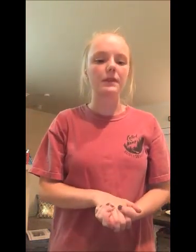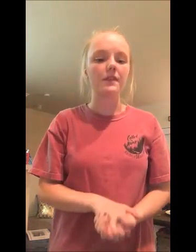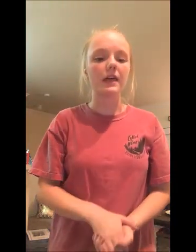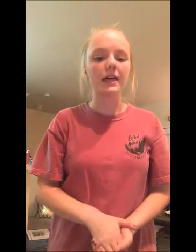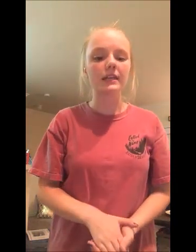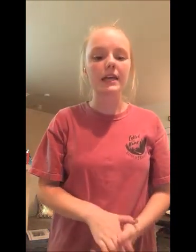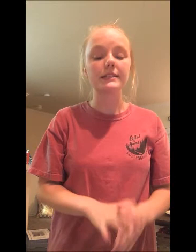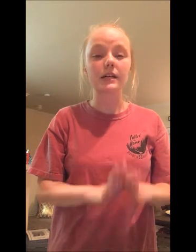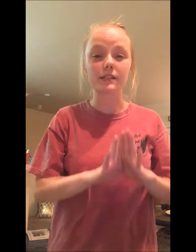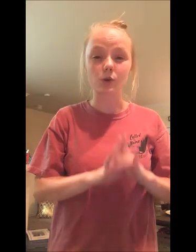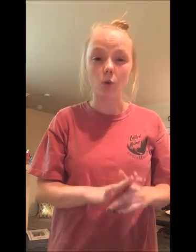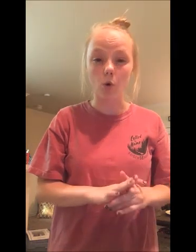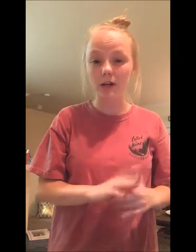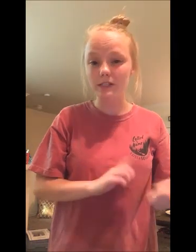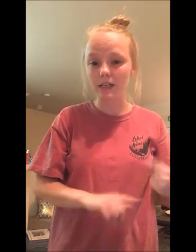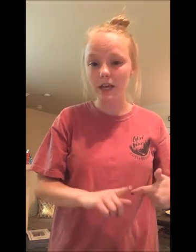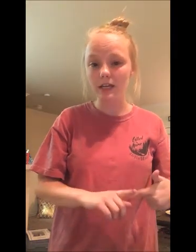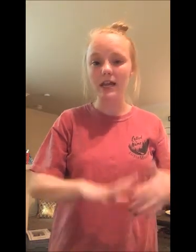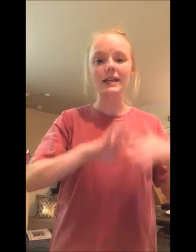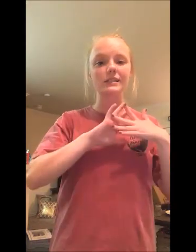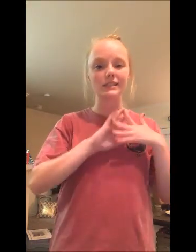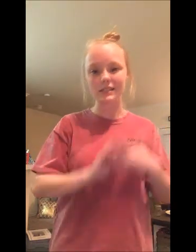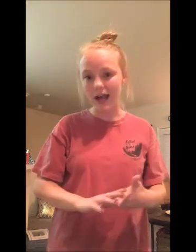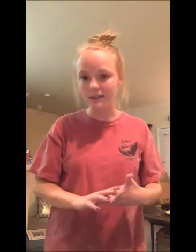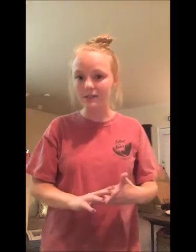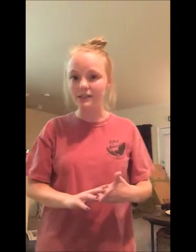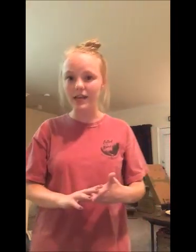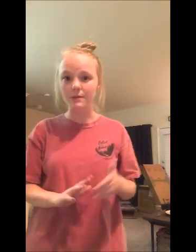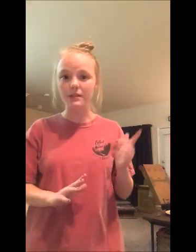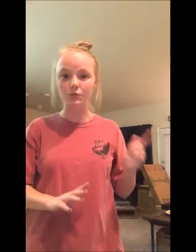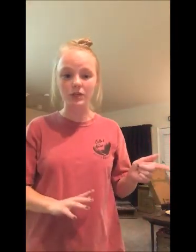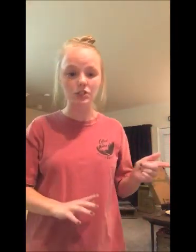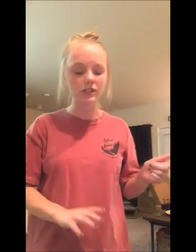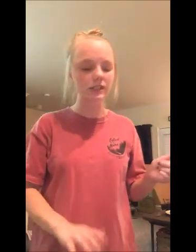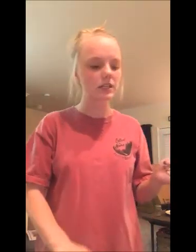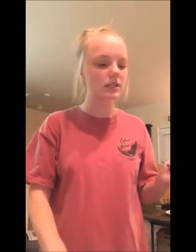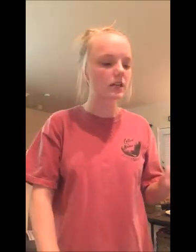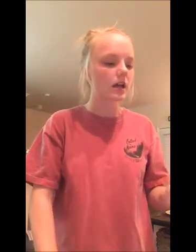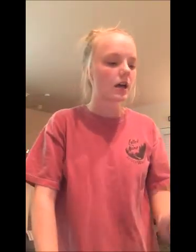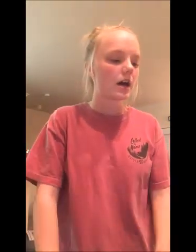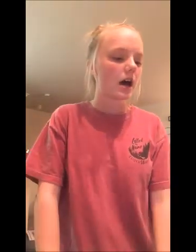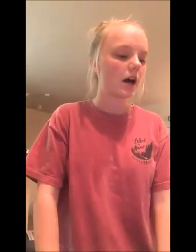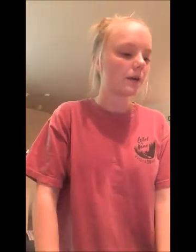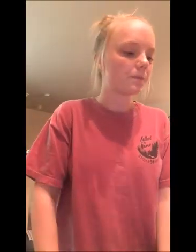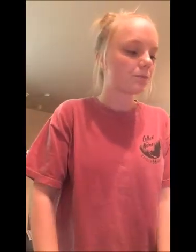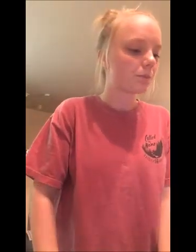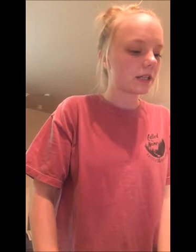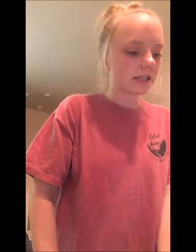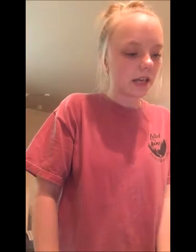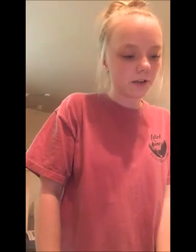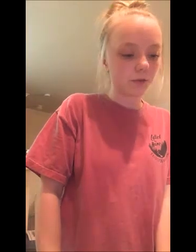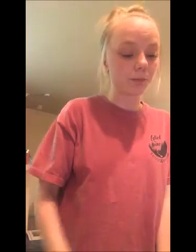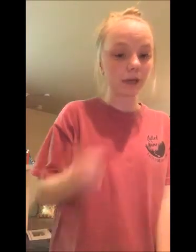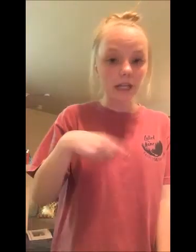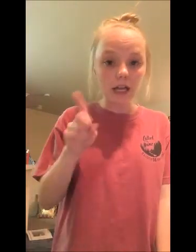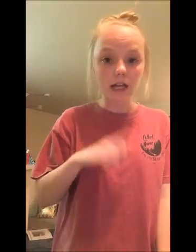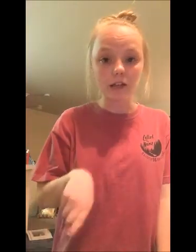And then it does the chorus again, exactly the same as we just did. But instead of repeating, I give